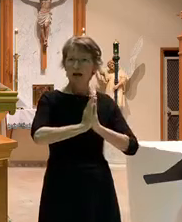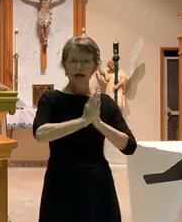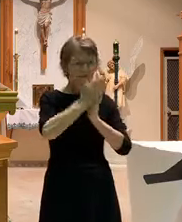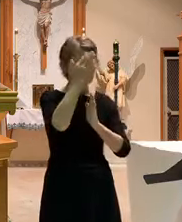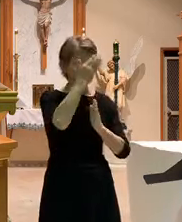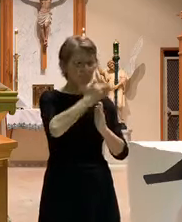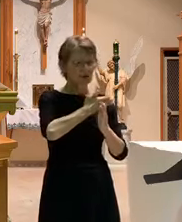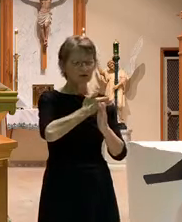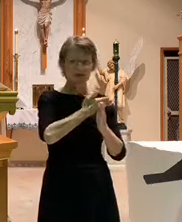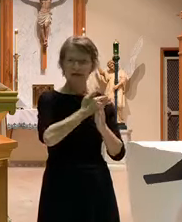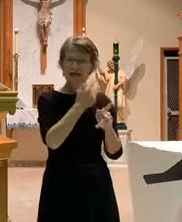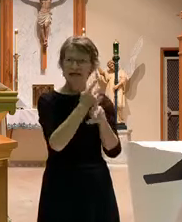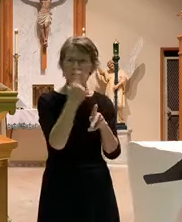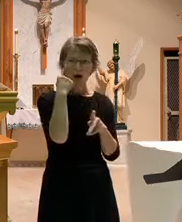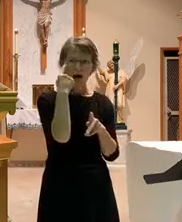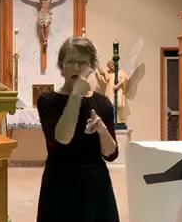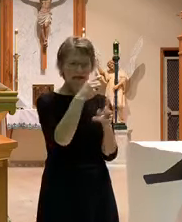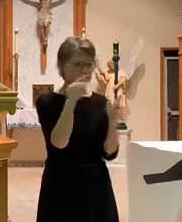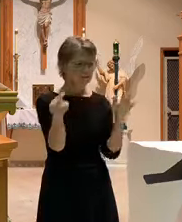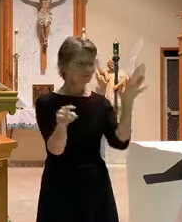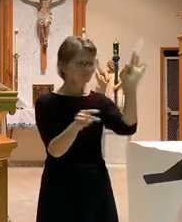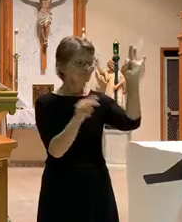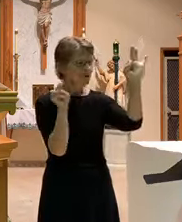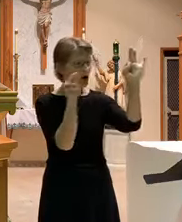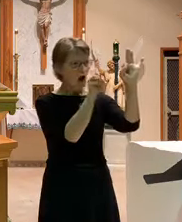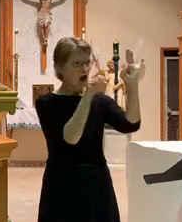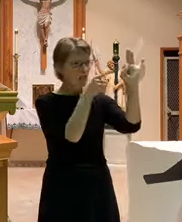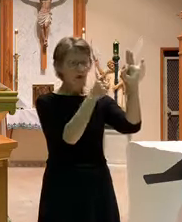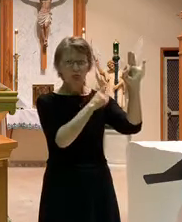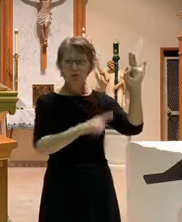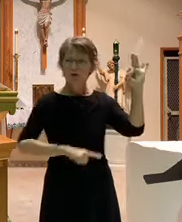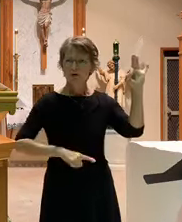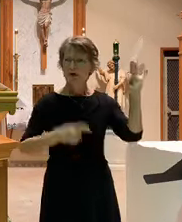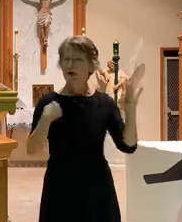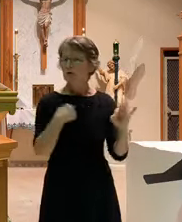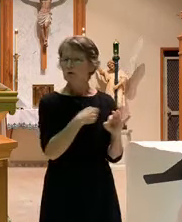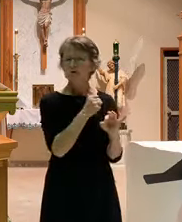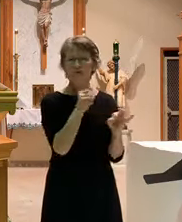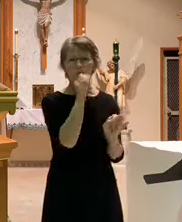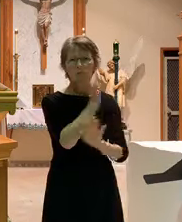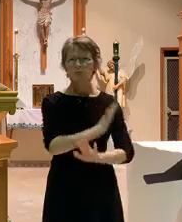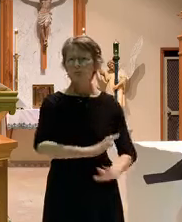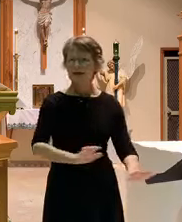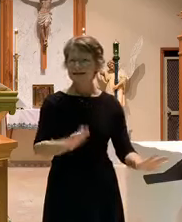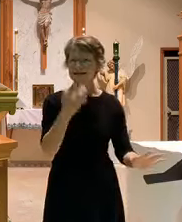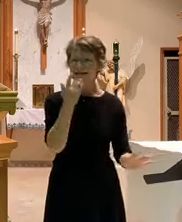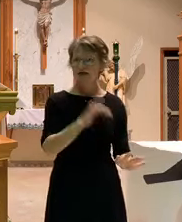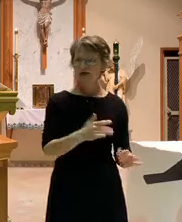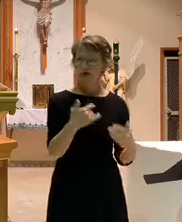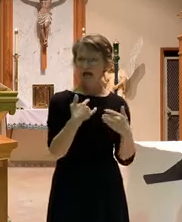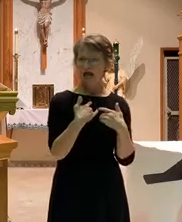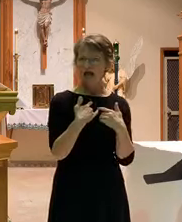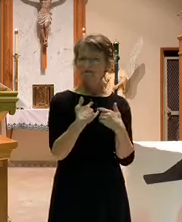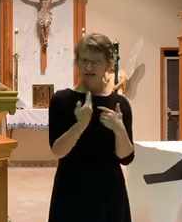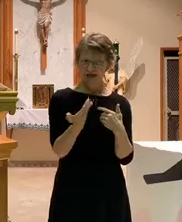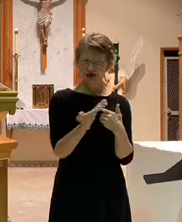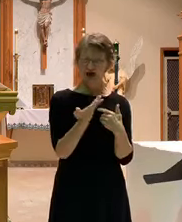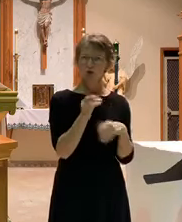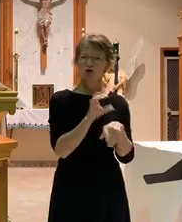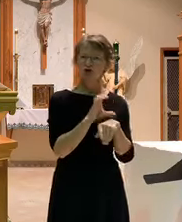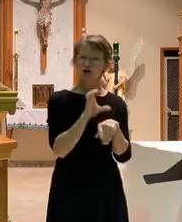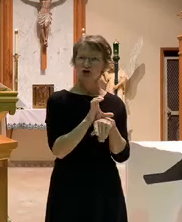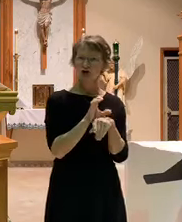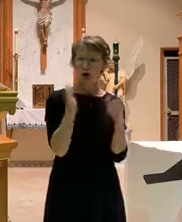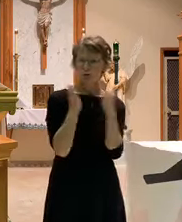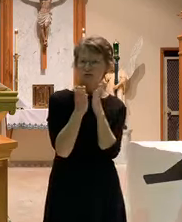our gaze fixed on the Lord. We are so blessed to have this opportunity here in our own parish with